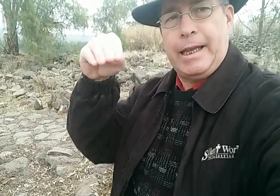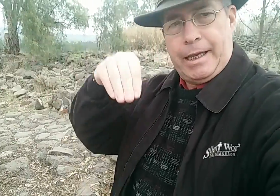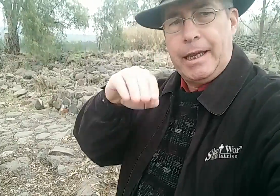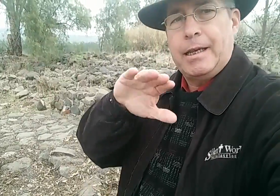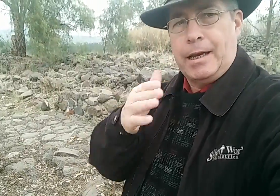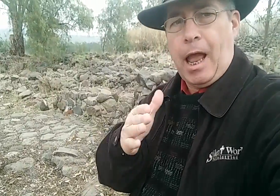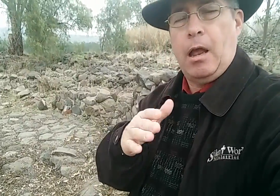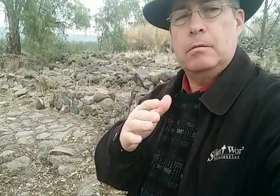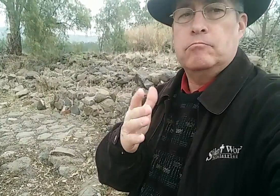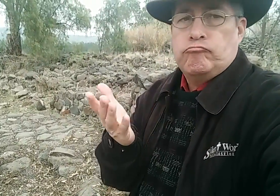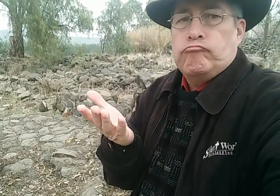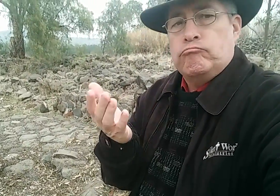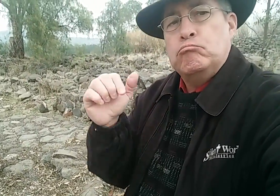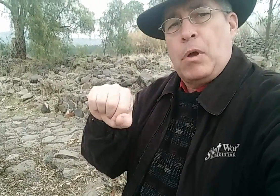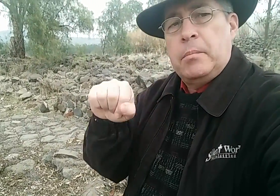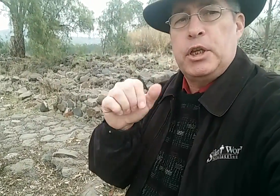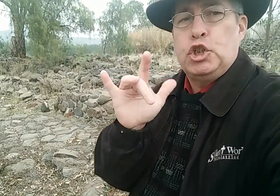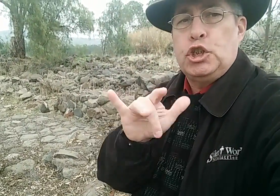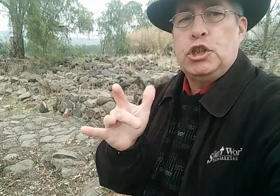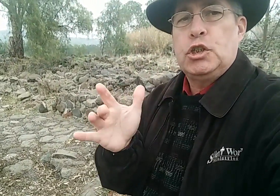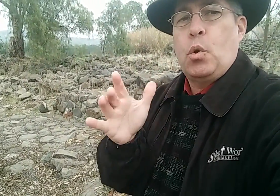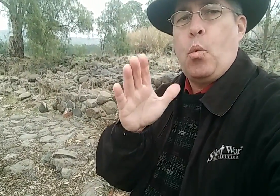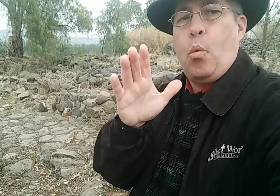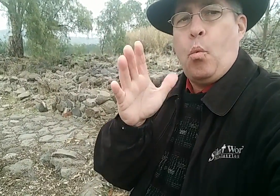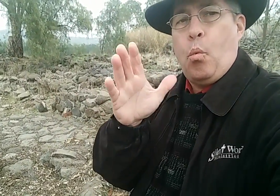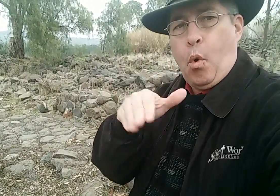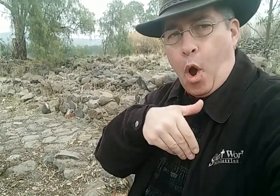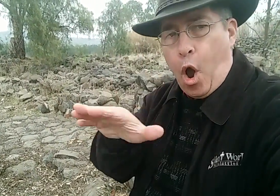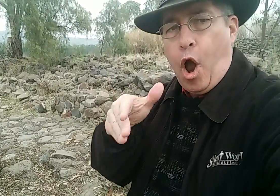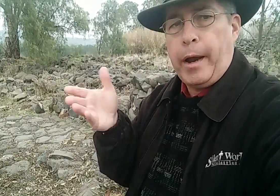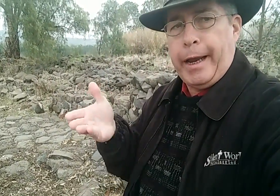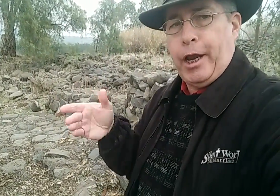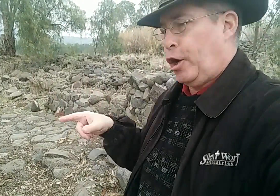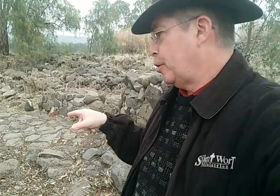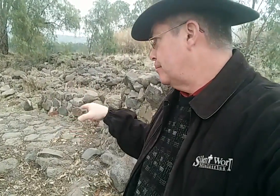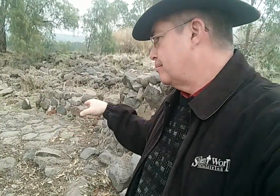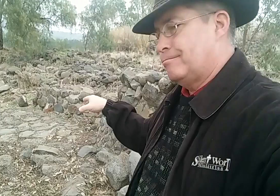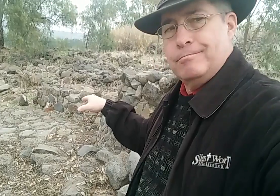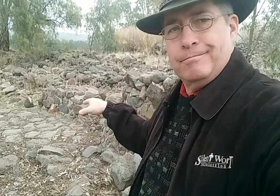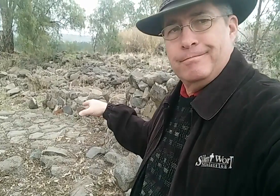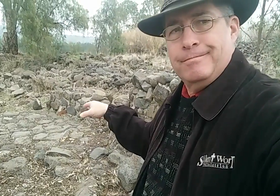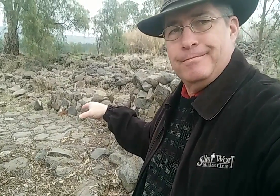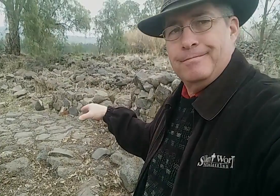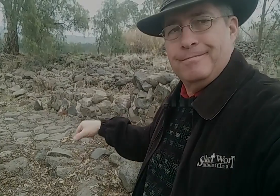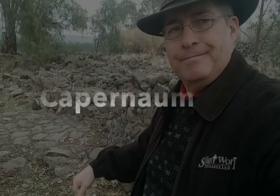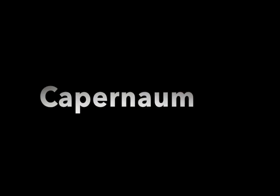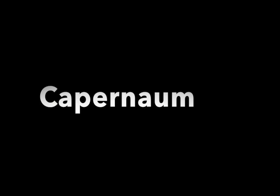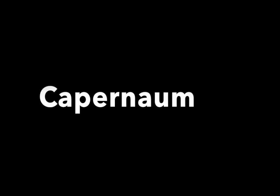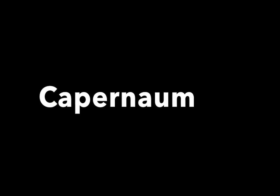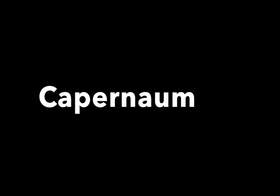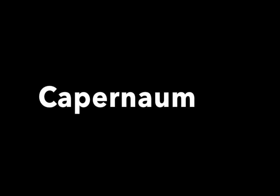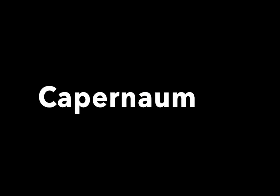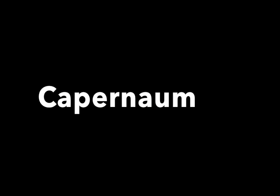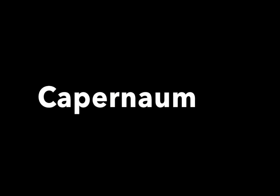stones. It's very possible that Jesus actually walked on these stones right here in